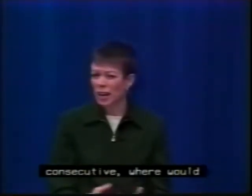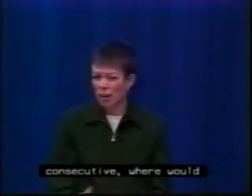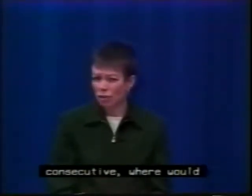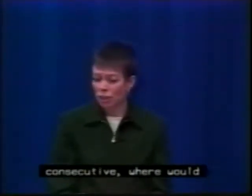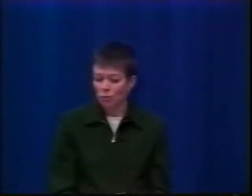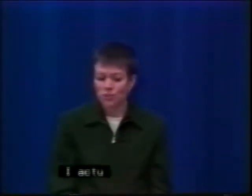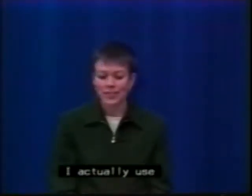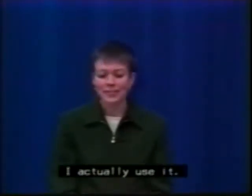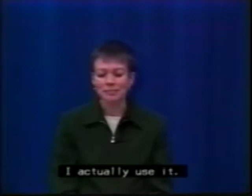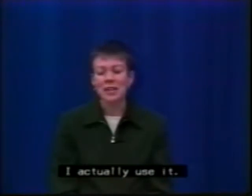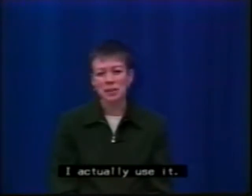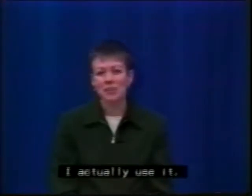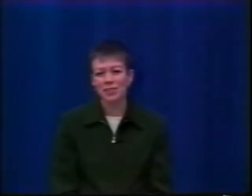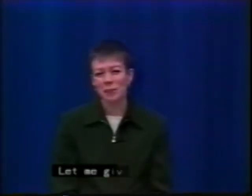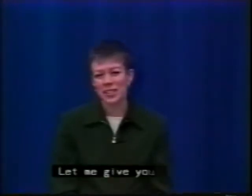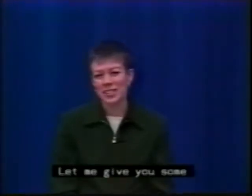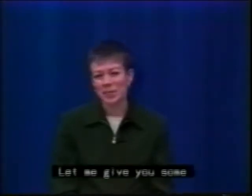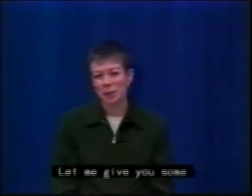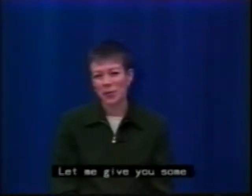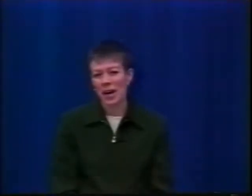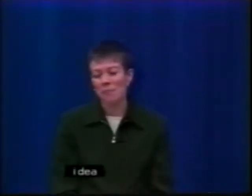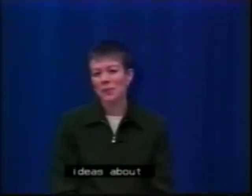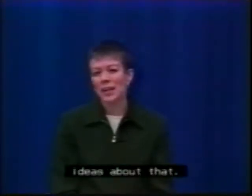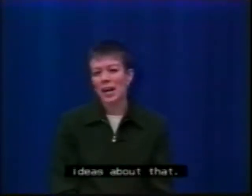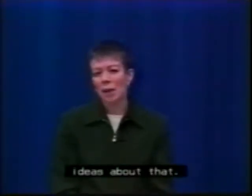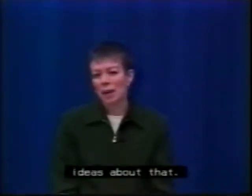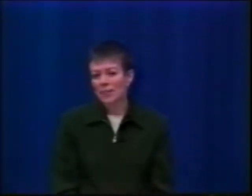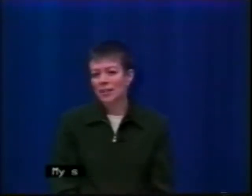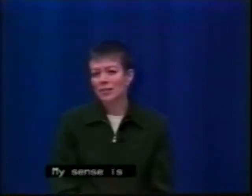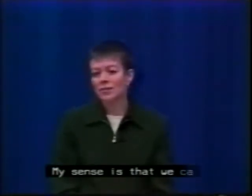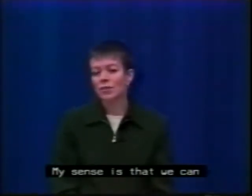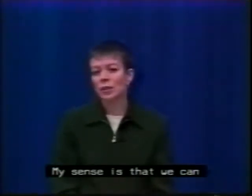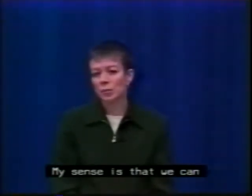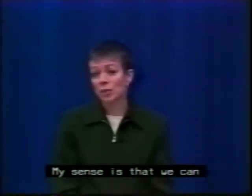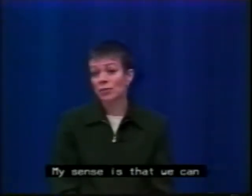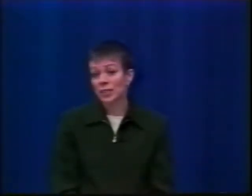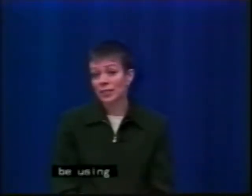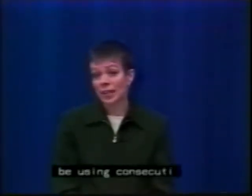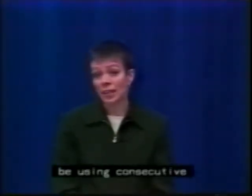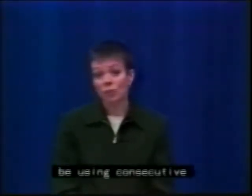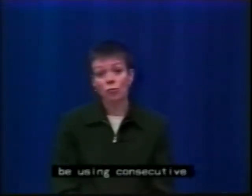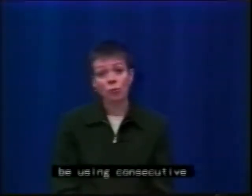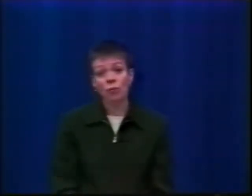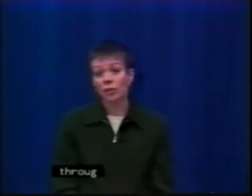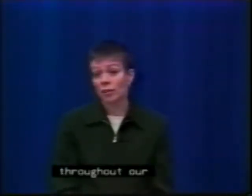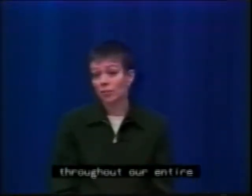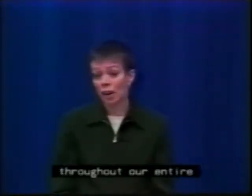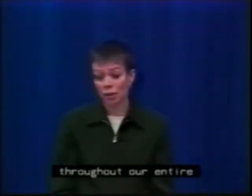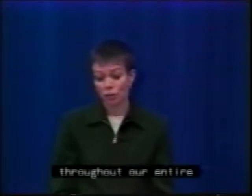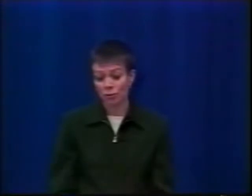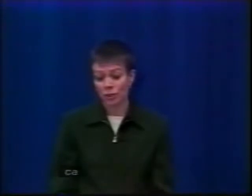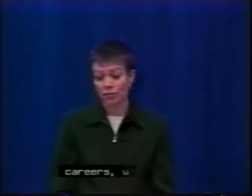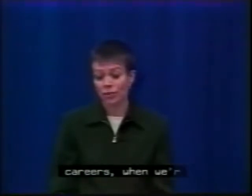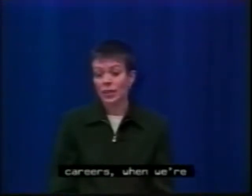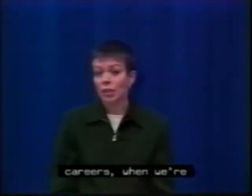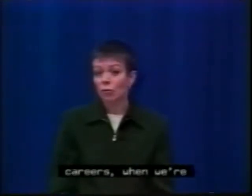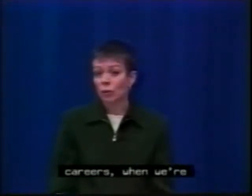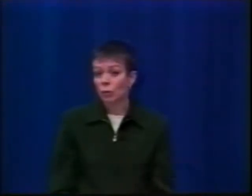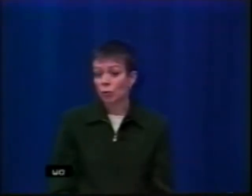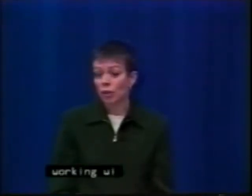I actually use it? Let me give you some ideas about that. My sense is that we can be using consecutive throughout our entire careers, when we're working